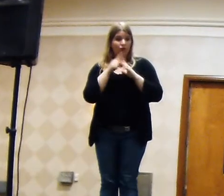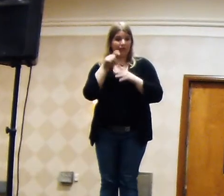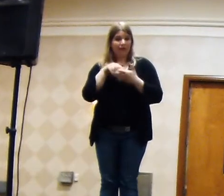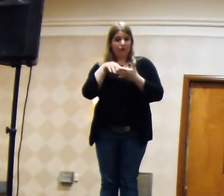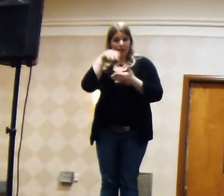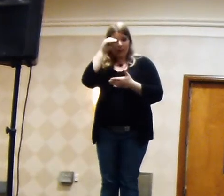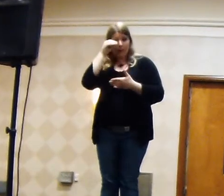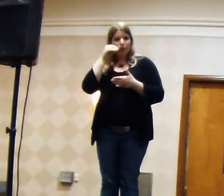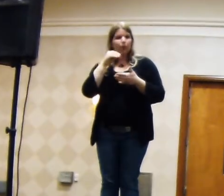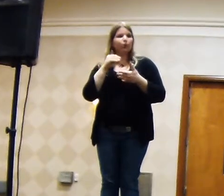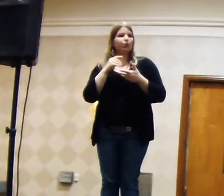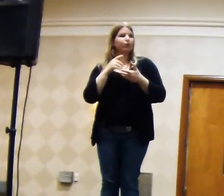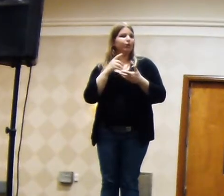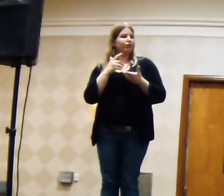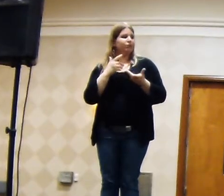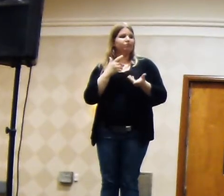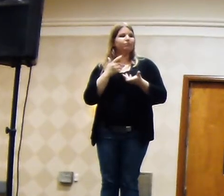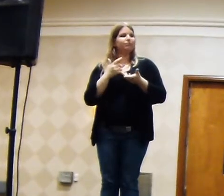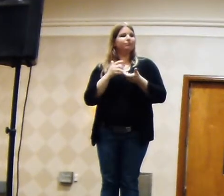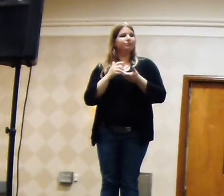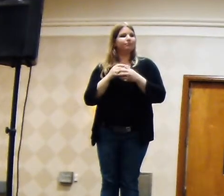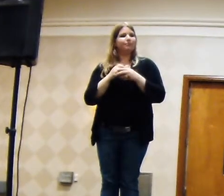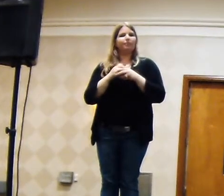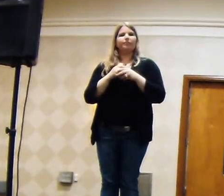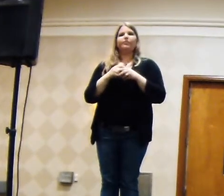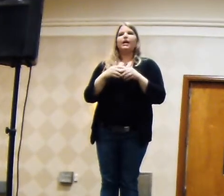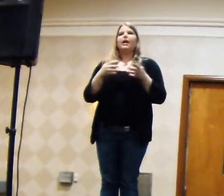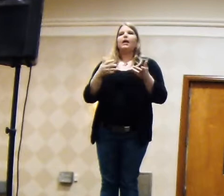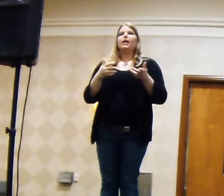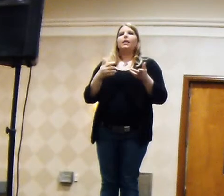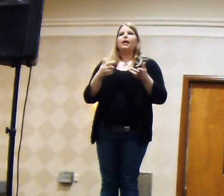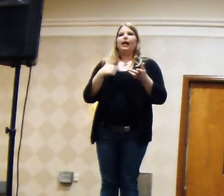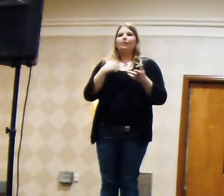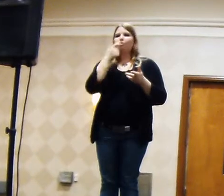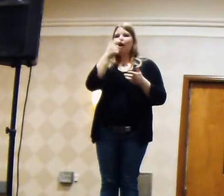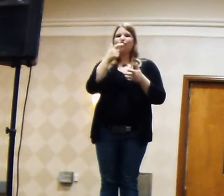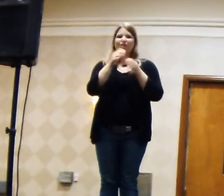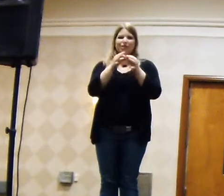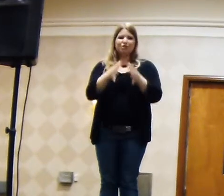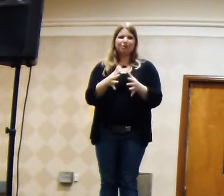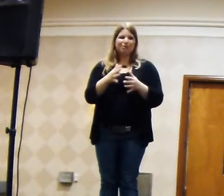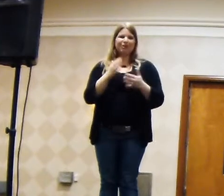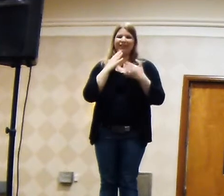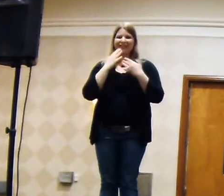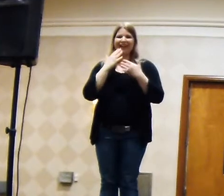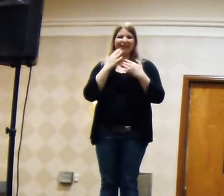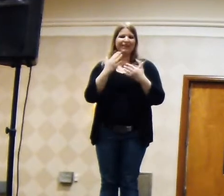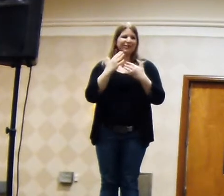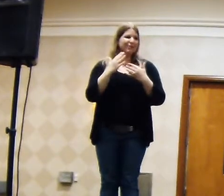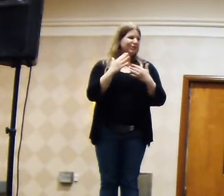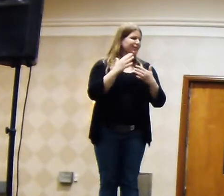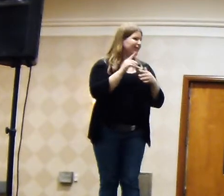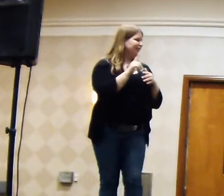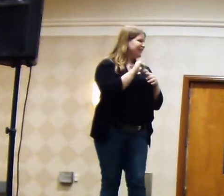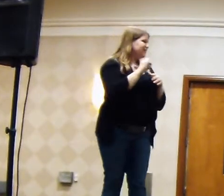learn it, and how long did it take you to learn it? I am watching her. Thank you very much. What's your name?